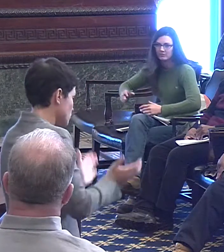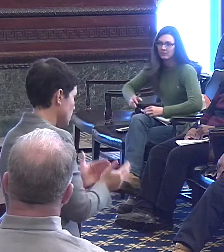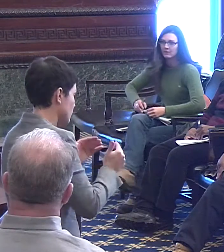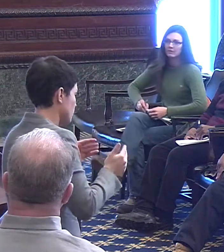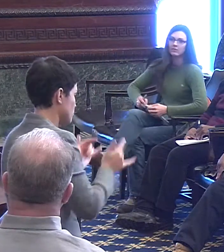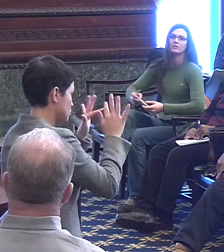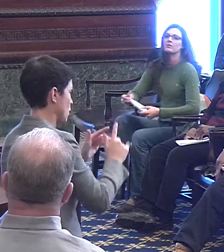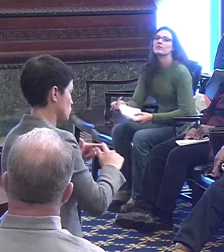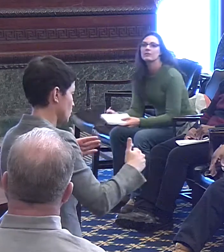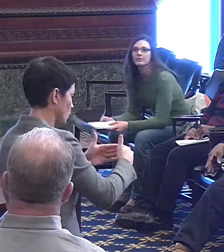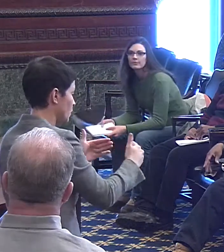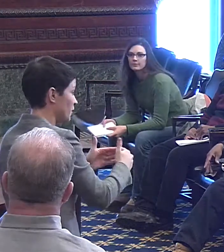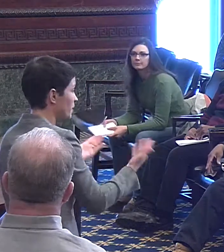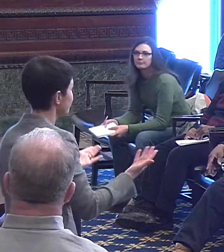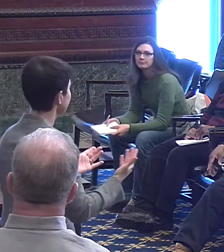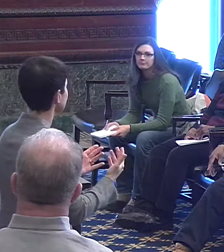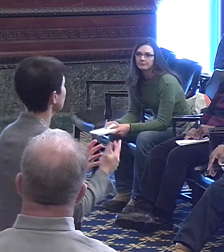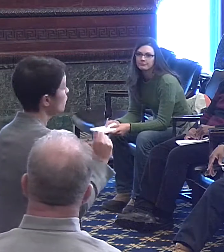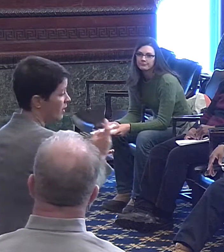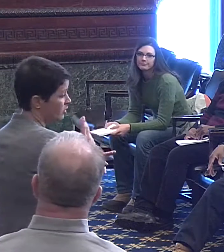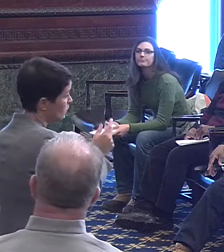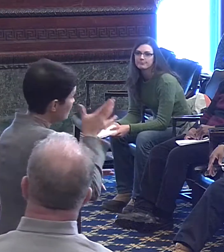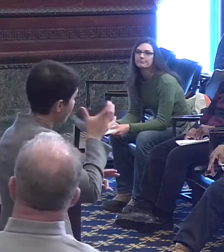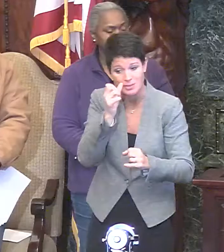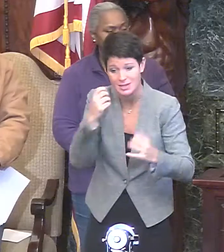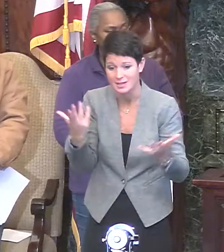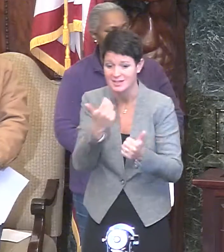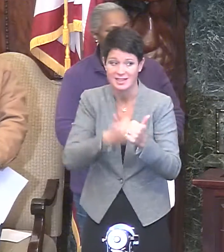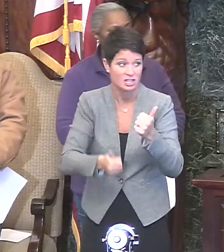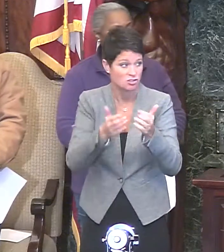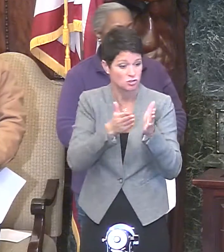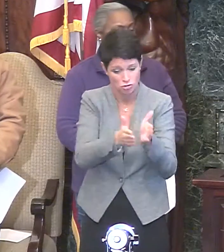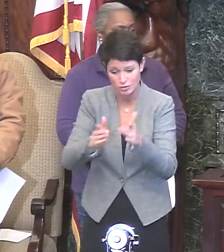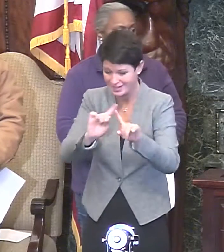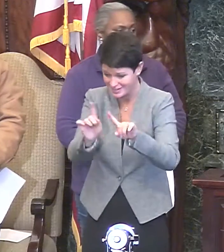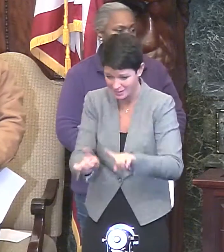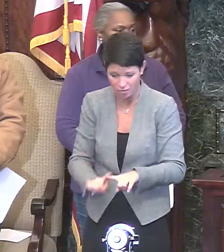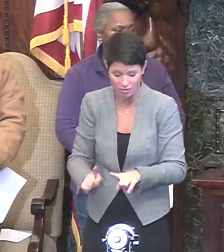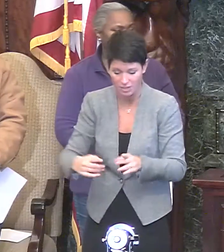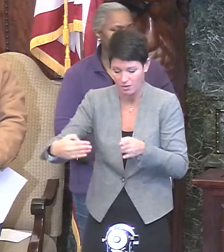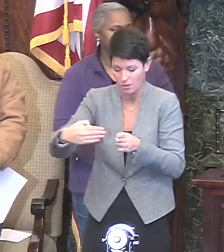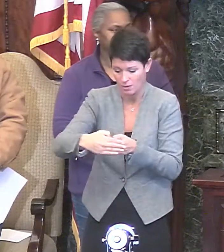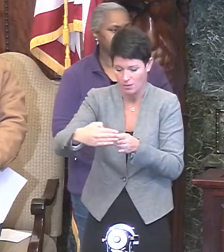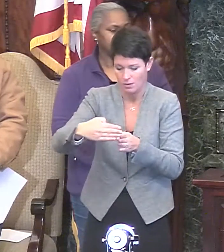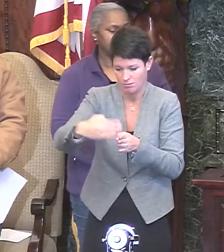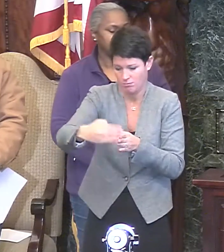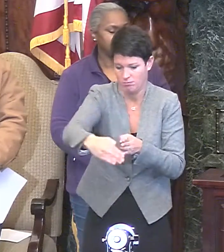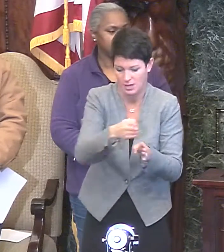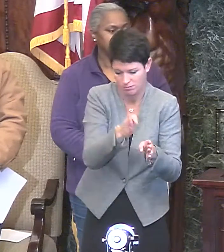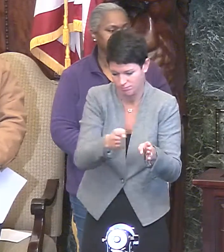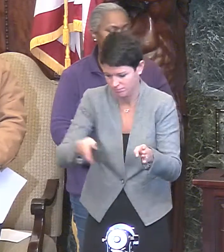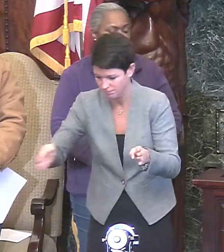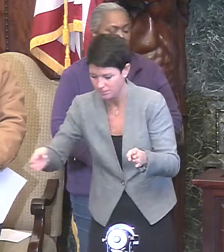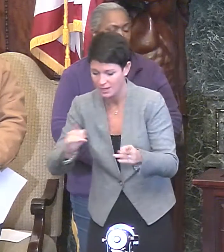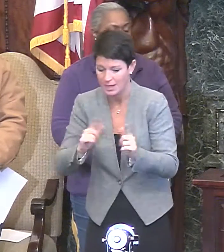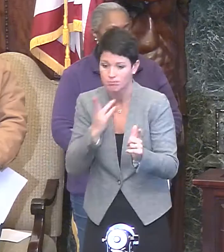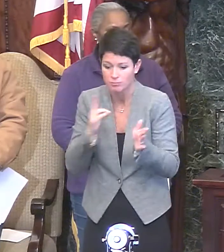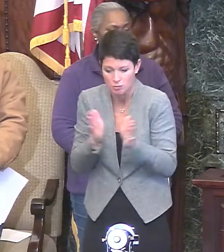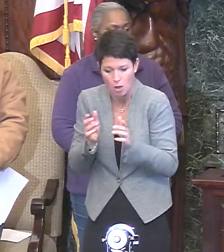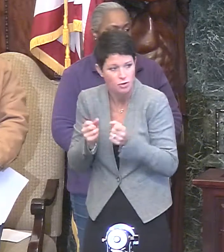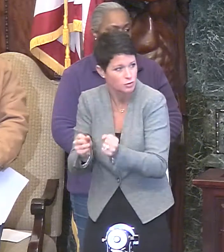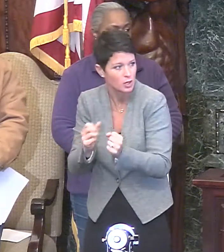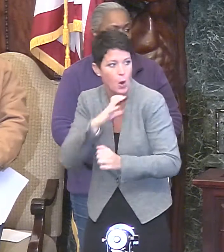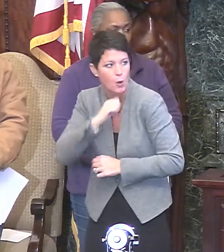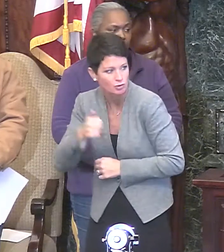corners? I mean, look, you have to use your common sense. Each street is different. Each configured street is different. And because the smaller streets are older,